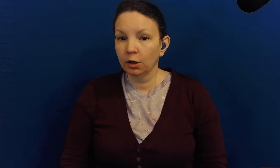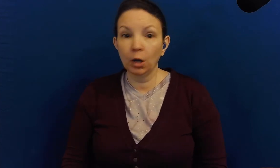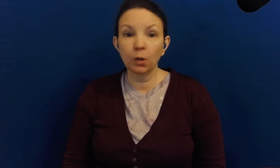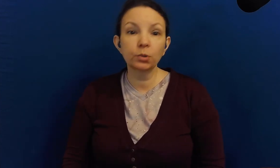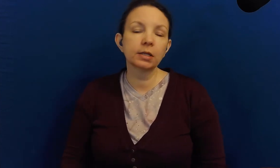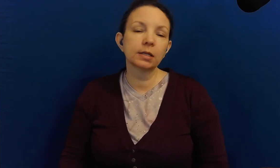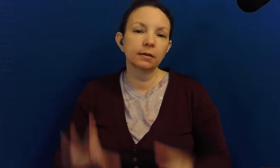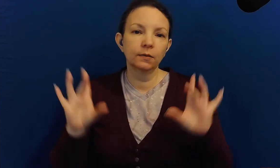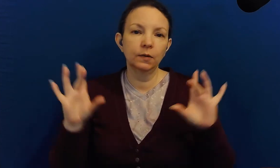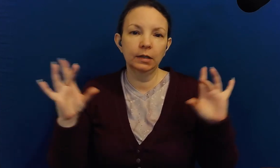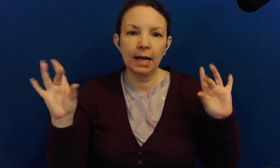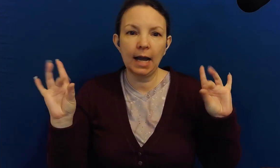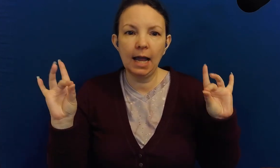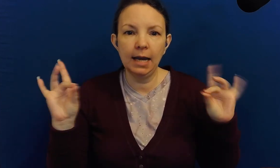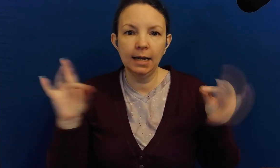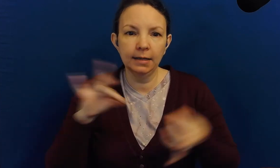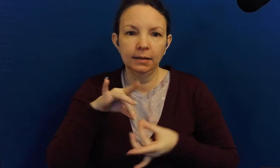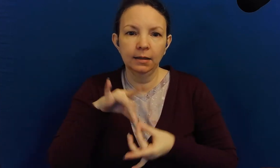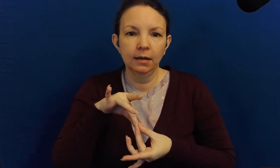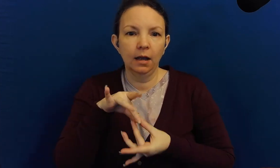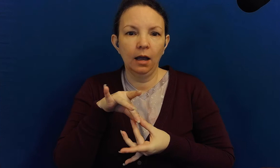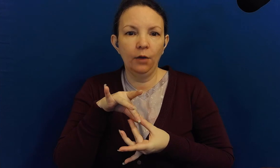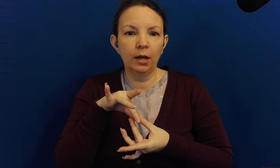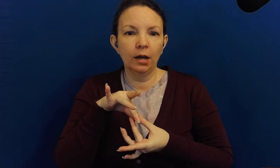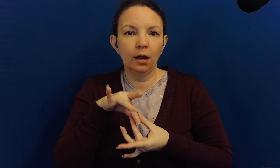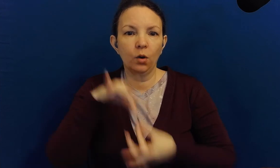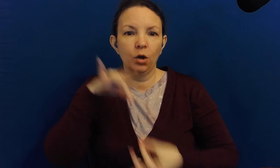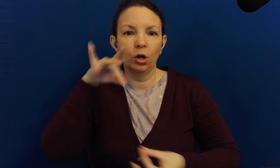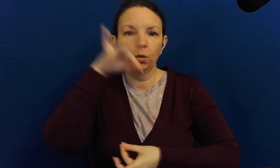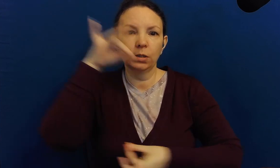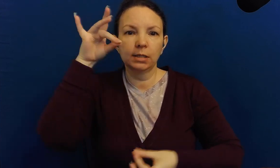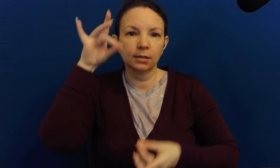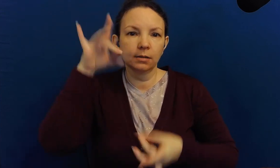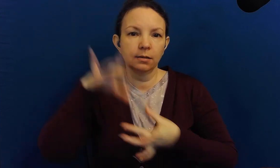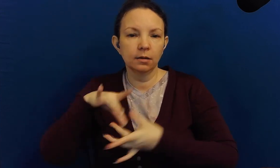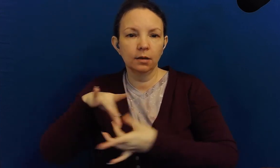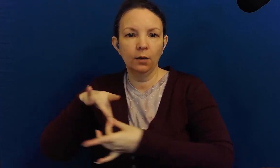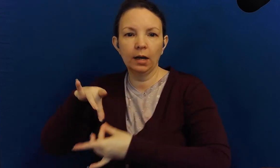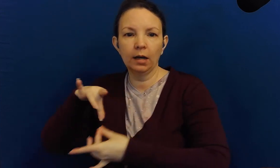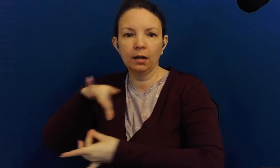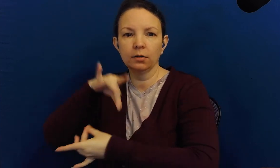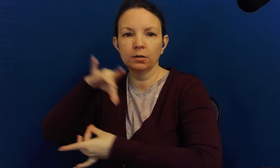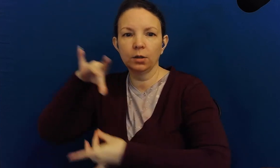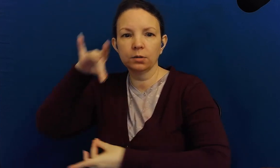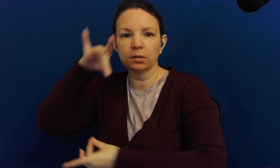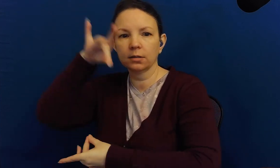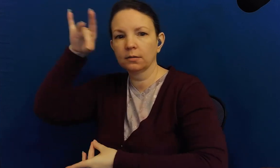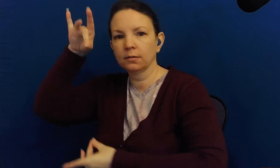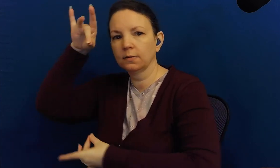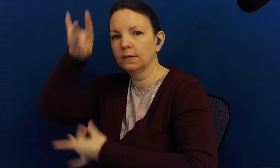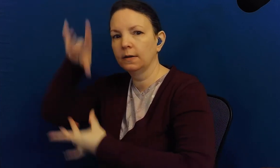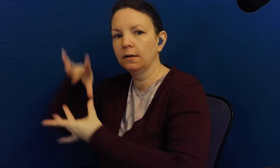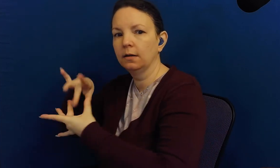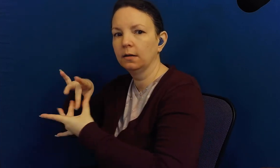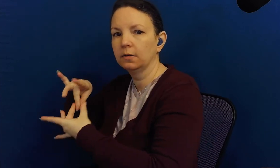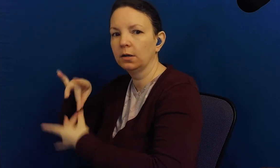Ghost. We take out 8 and we're gonna go ghost. And we're gonna go ghost. Ghost.